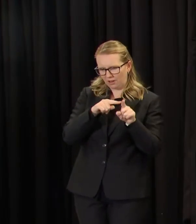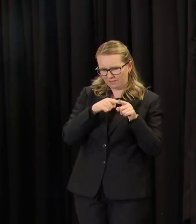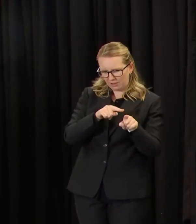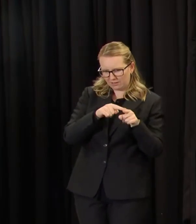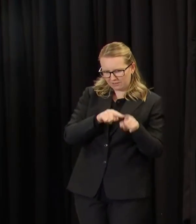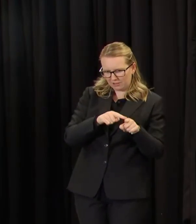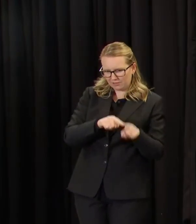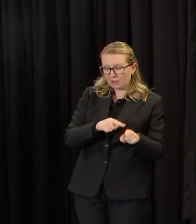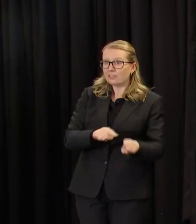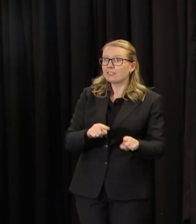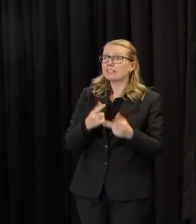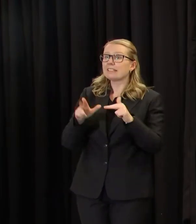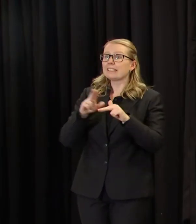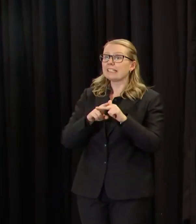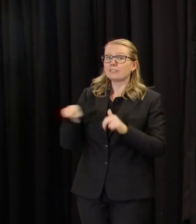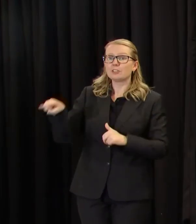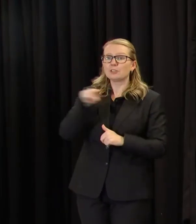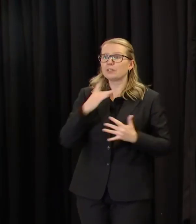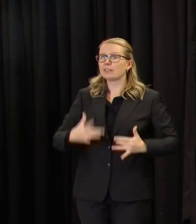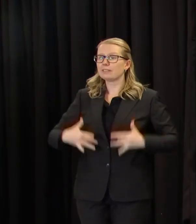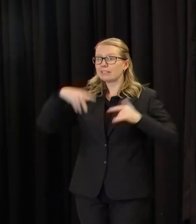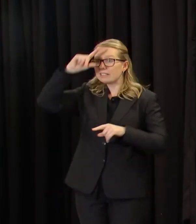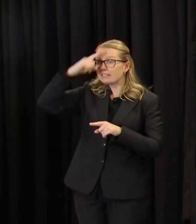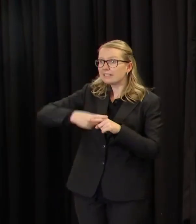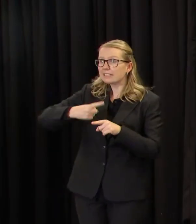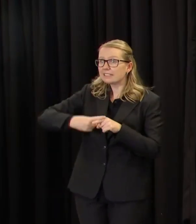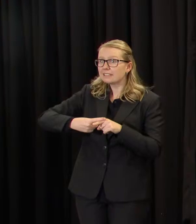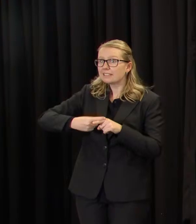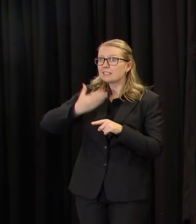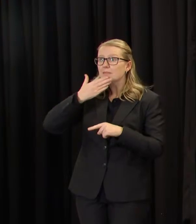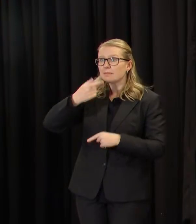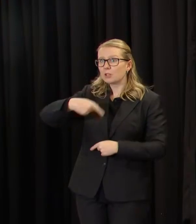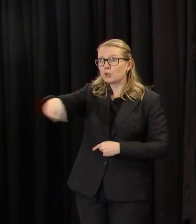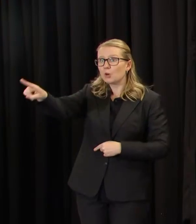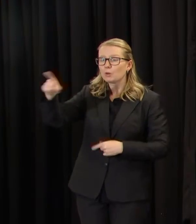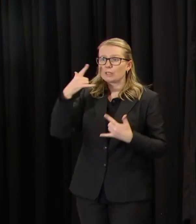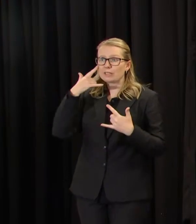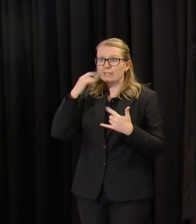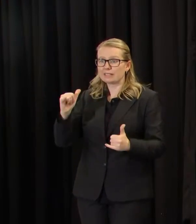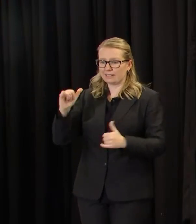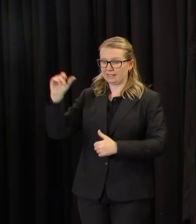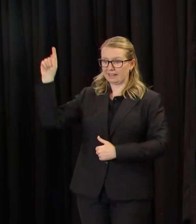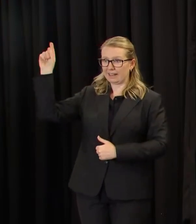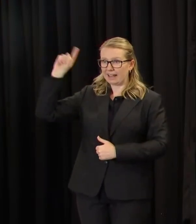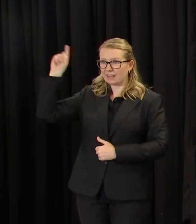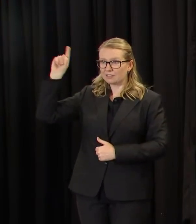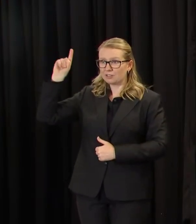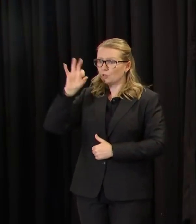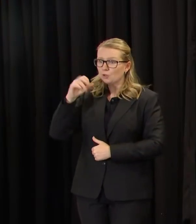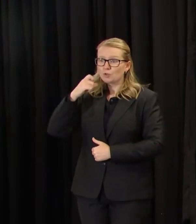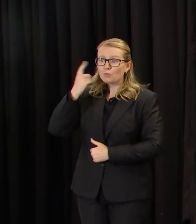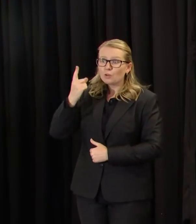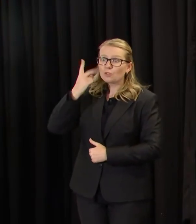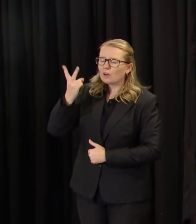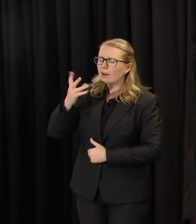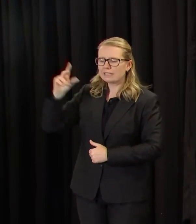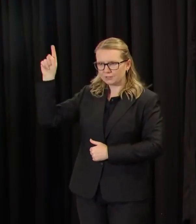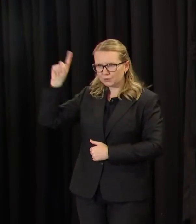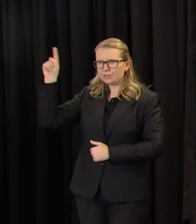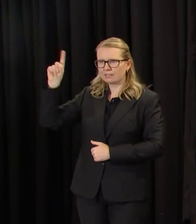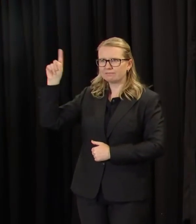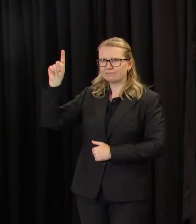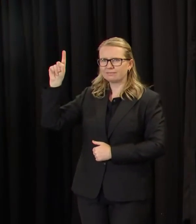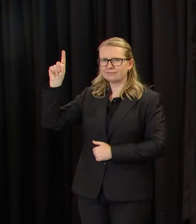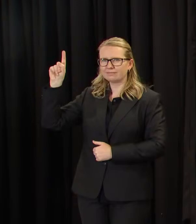have symptoms, please get tested, and please get tested today. That's, in many respects, that is the most important thing, because that means that you're out